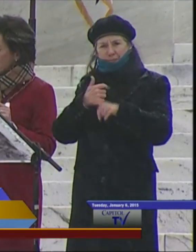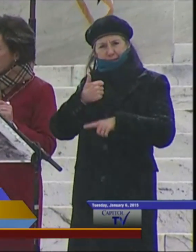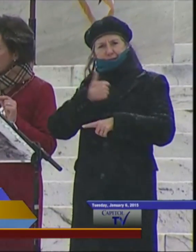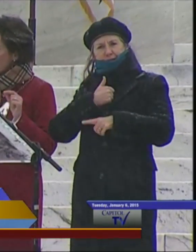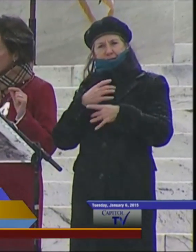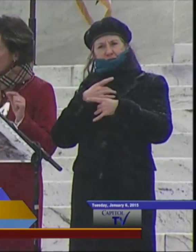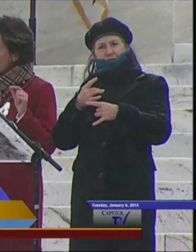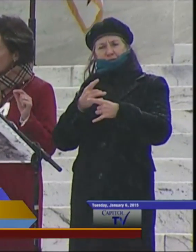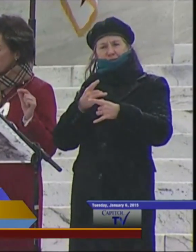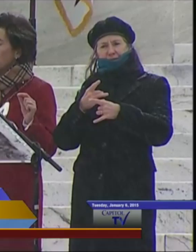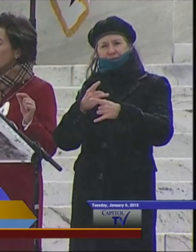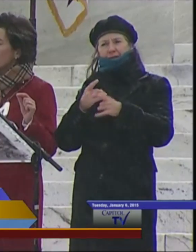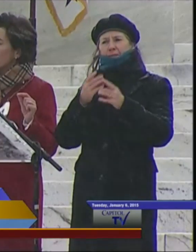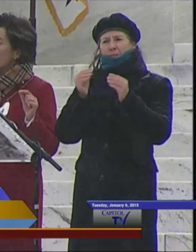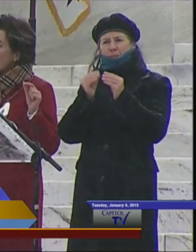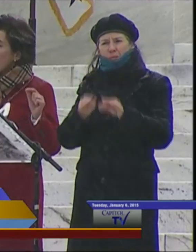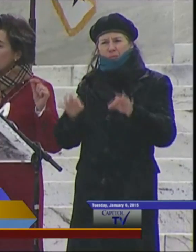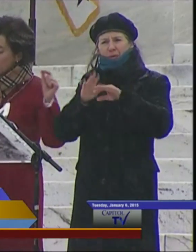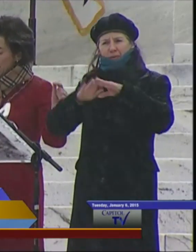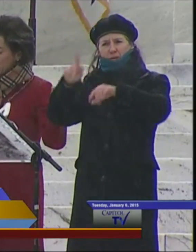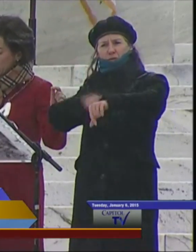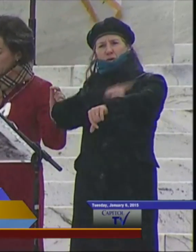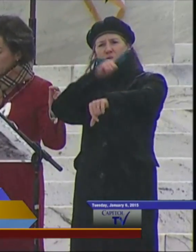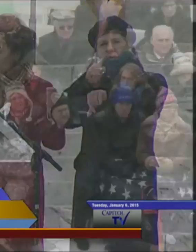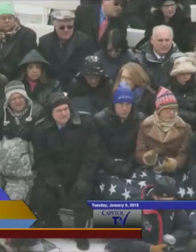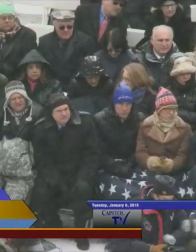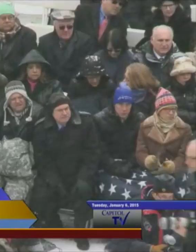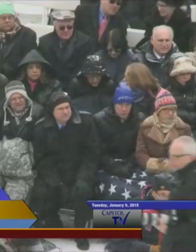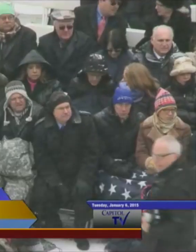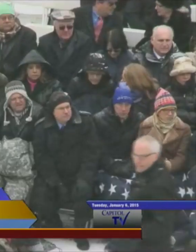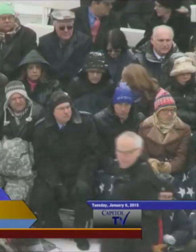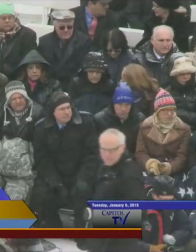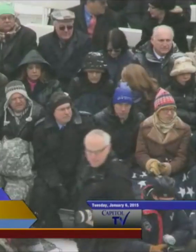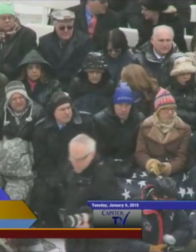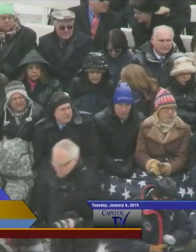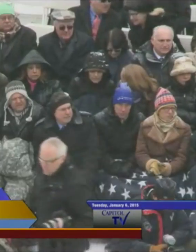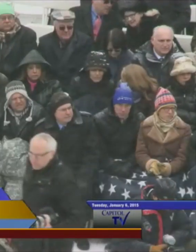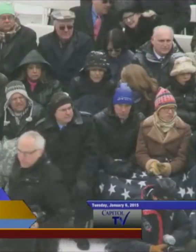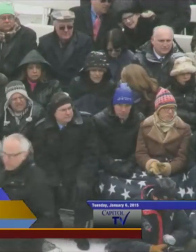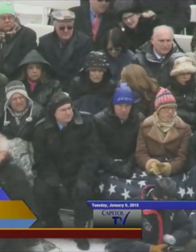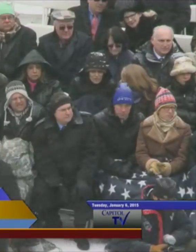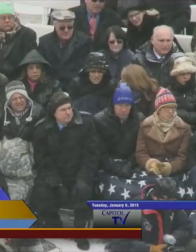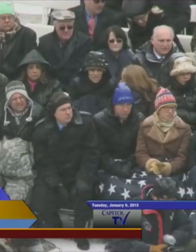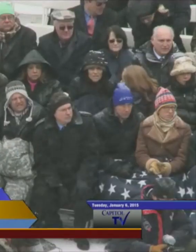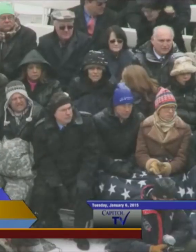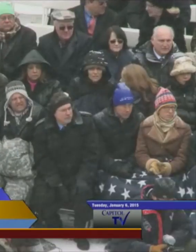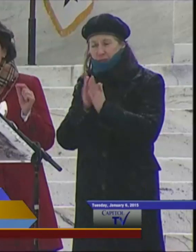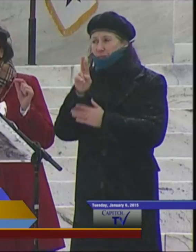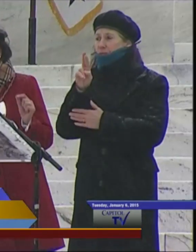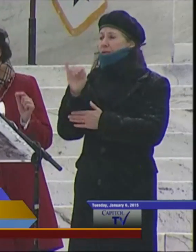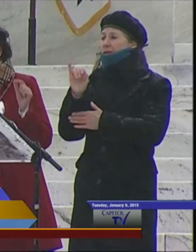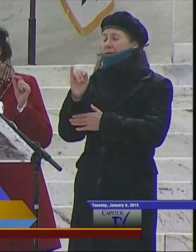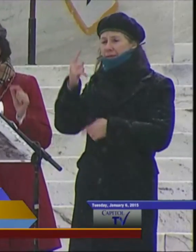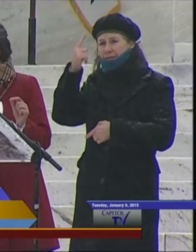self-interest before the long-term interest of all Rhode Islanders. Today, I ask Rhode Island to begin